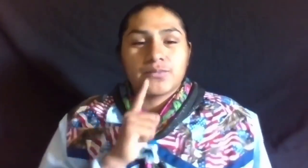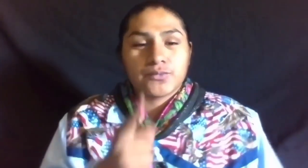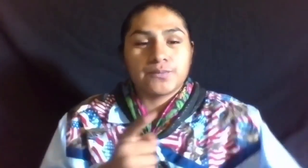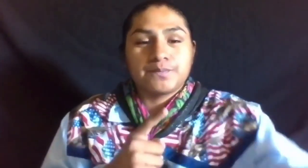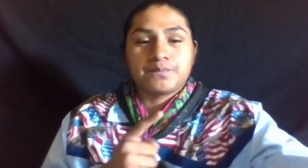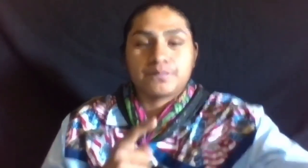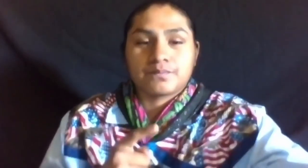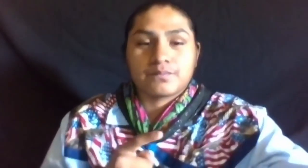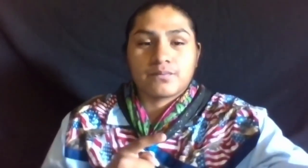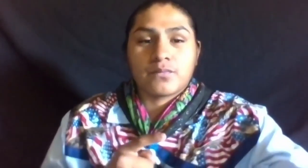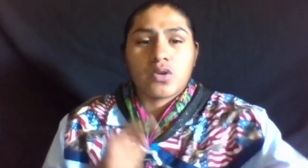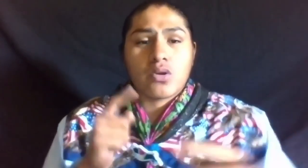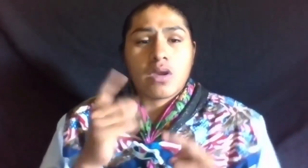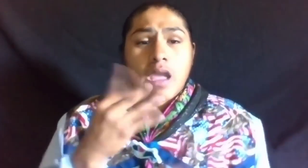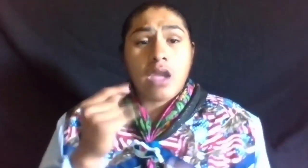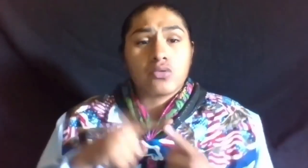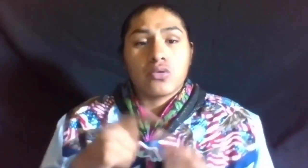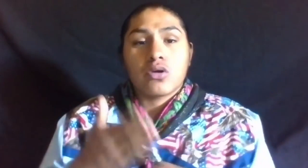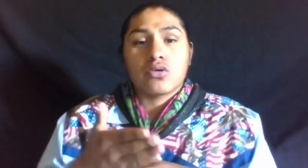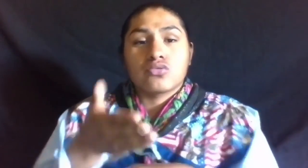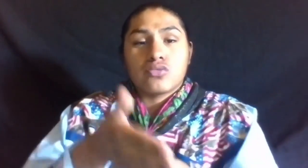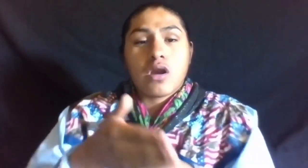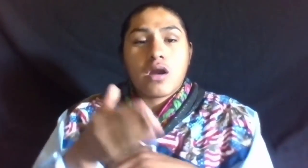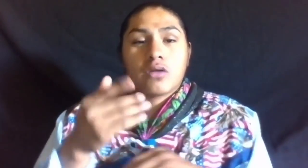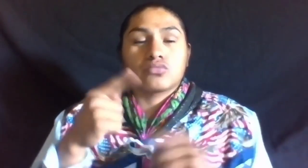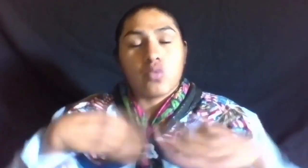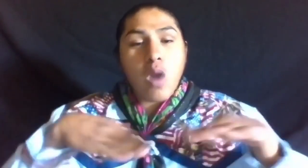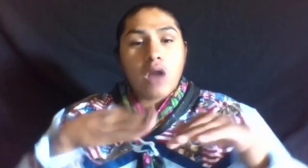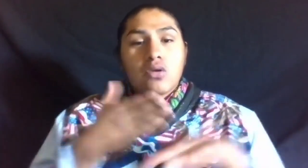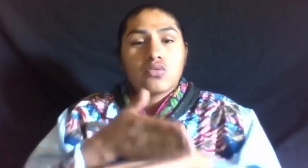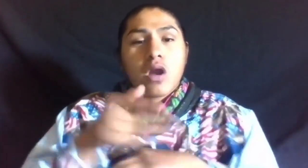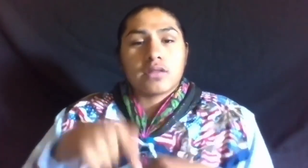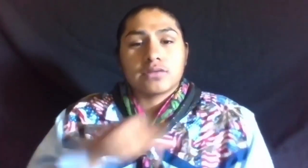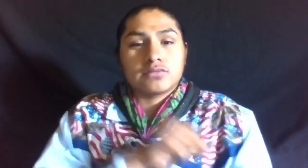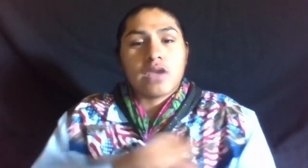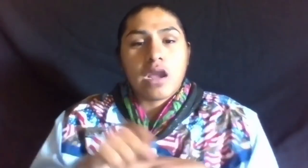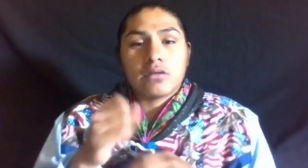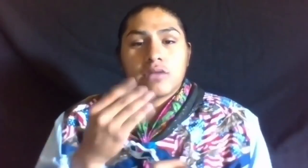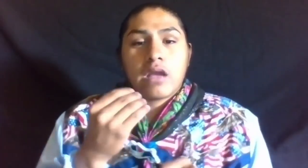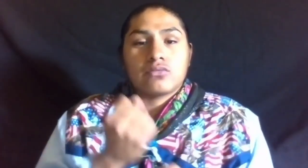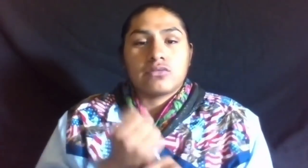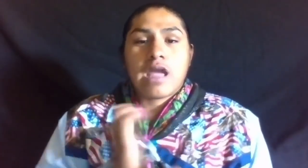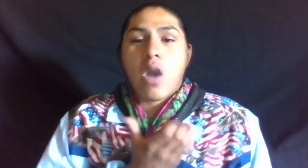And now, we're here walking across the stage and getting our diplomas.